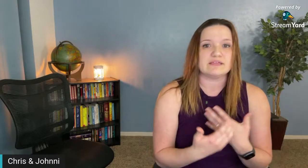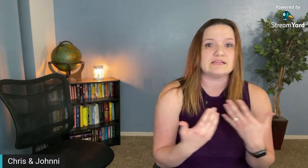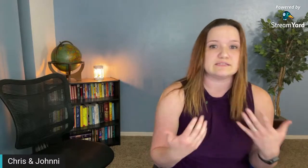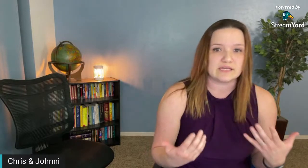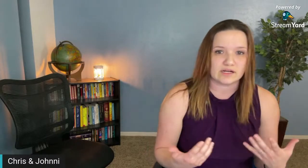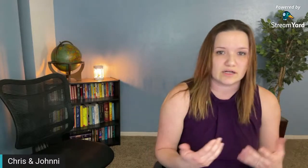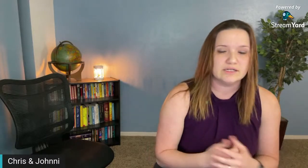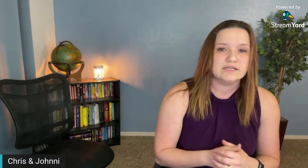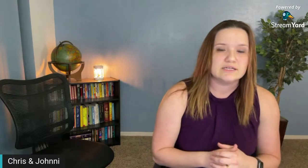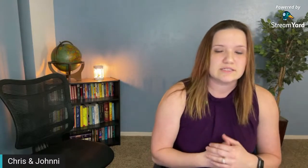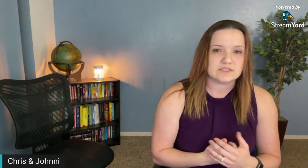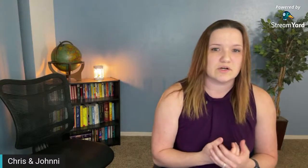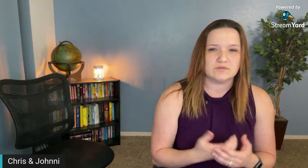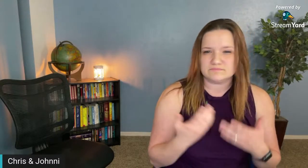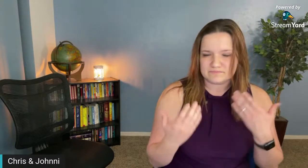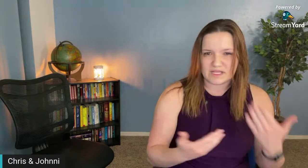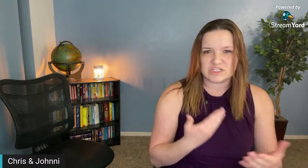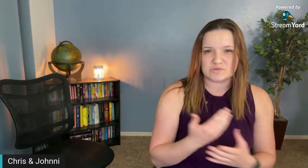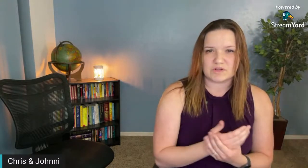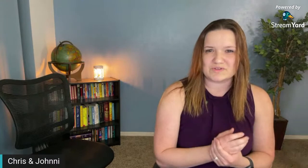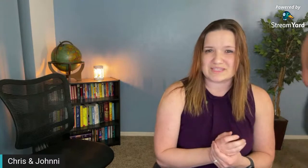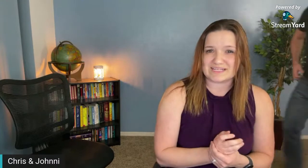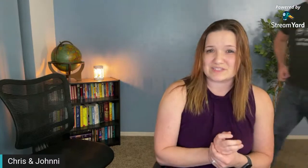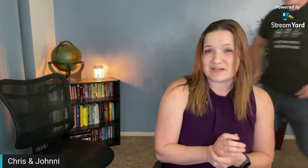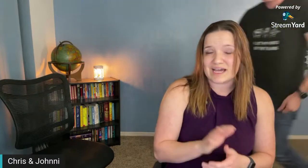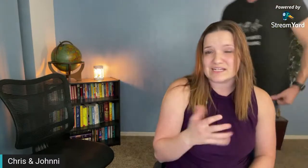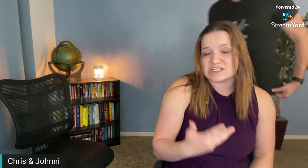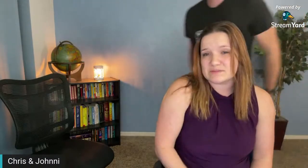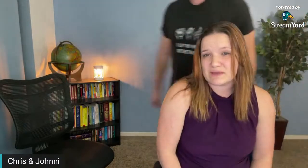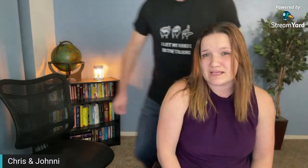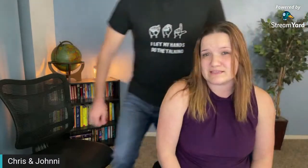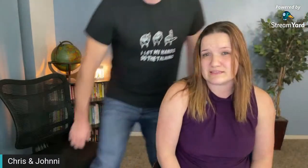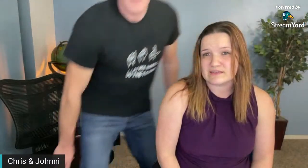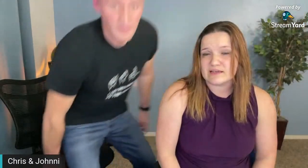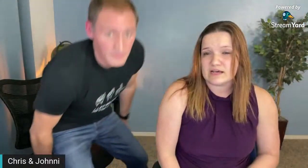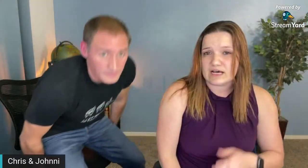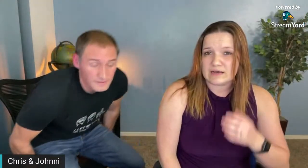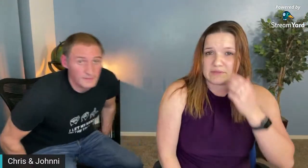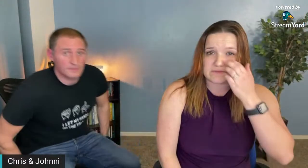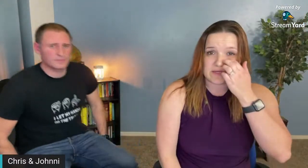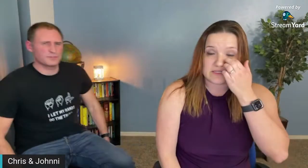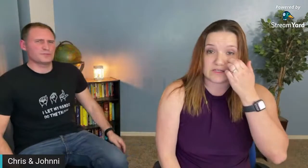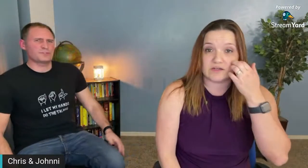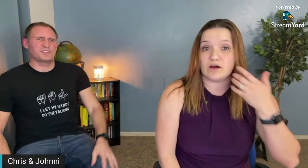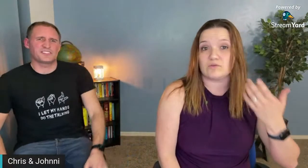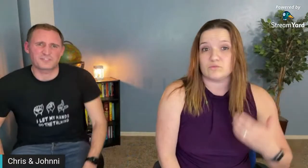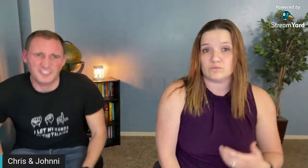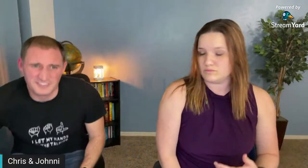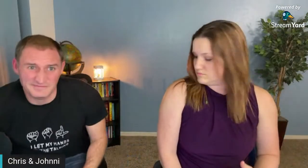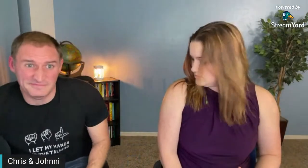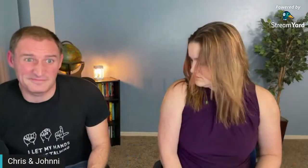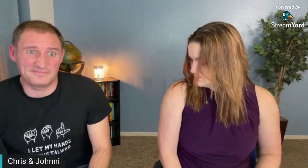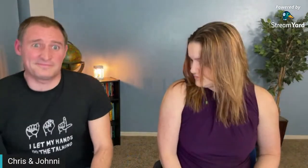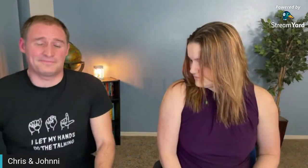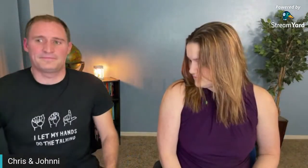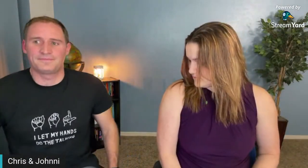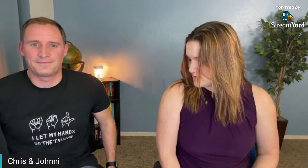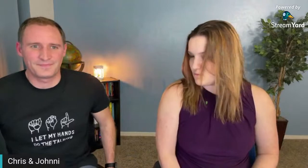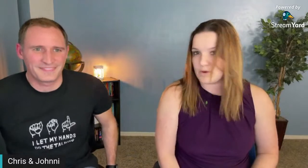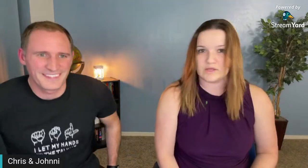things there. So it's just one of those things. So it kind of just depends. It depends on what you